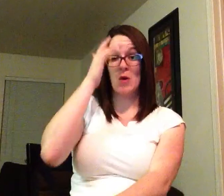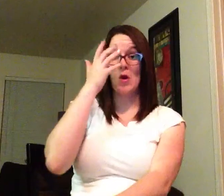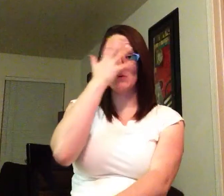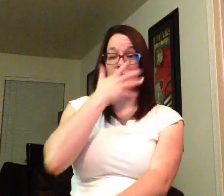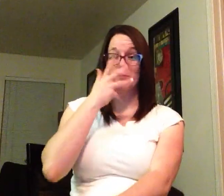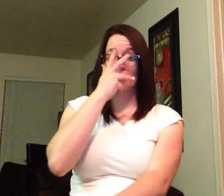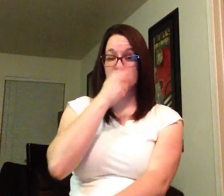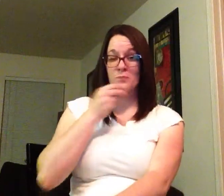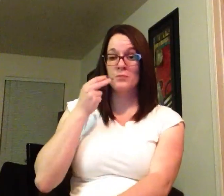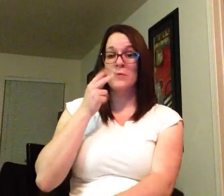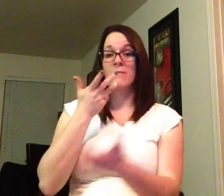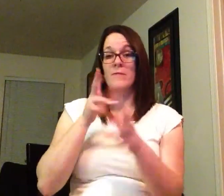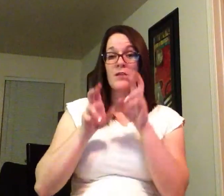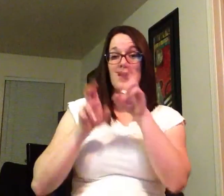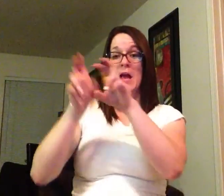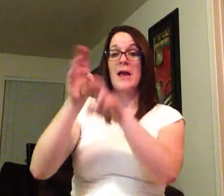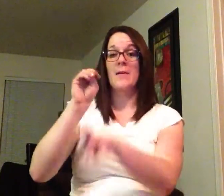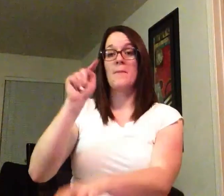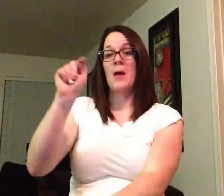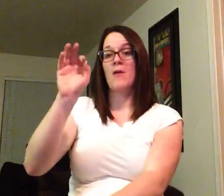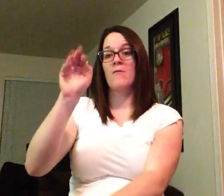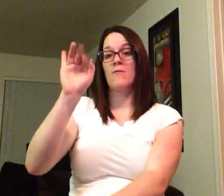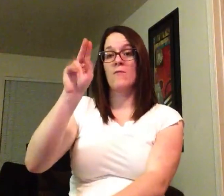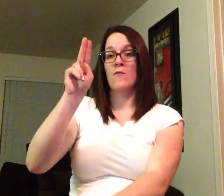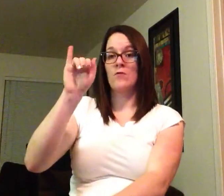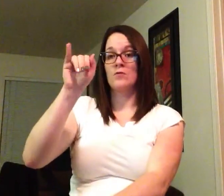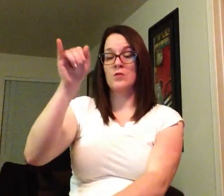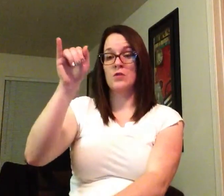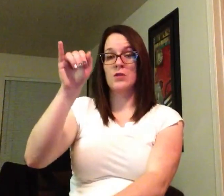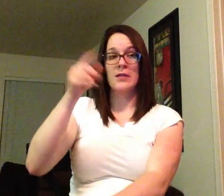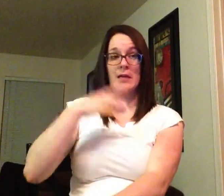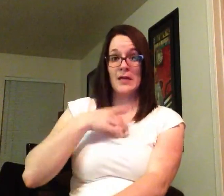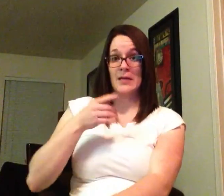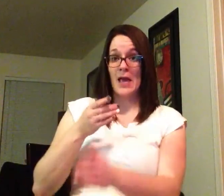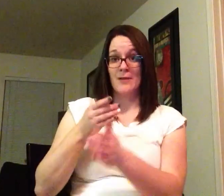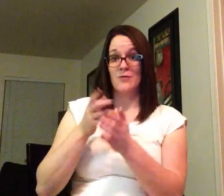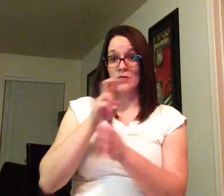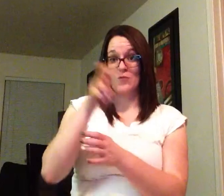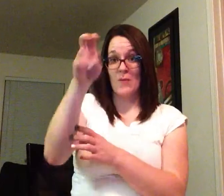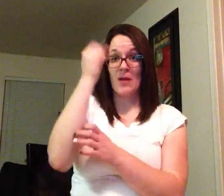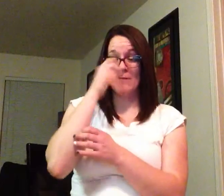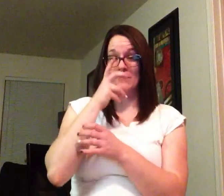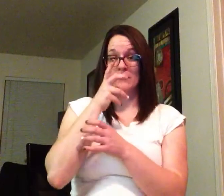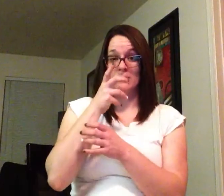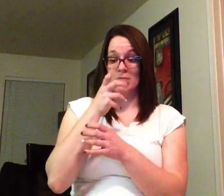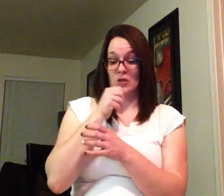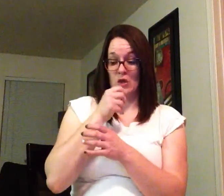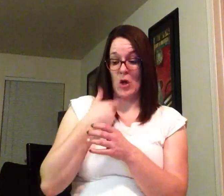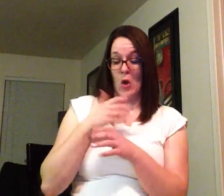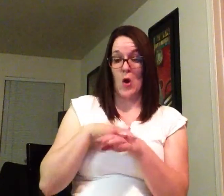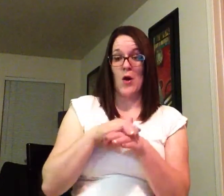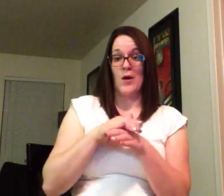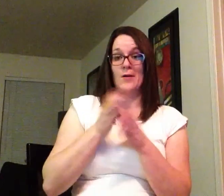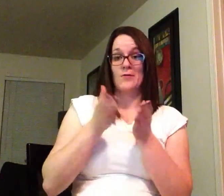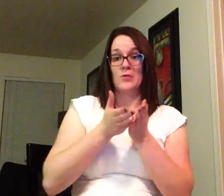walked along the Great Wall. He likes to travel as long as it doesn't involve a cruise ship, right? And I thought, I've done it. I've cracked